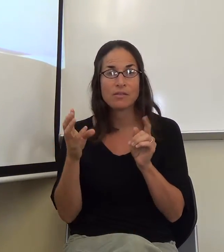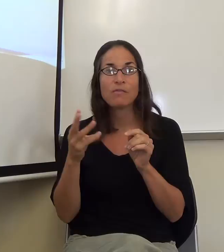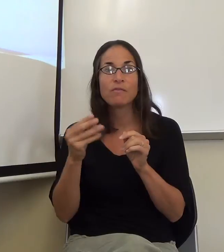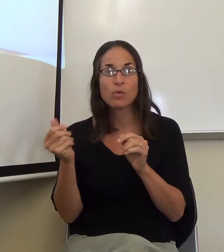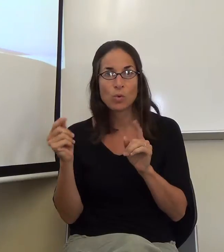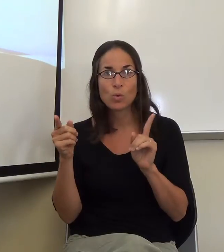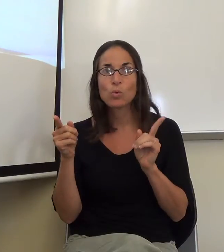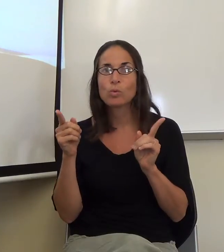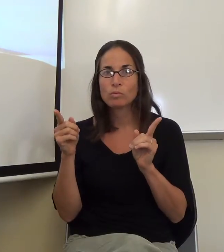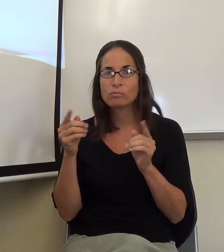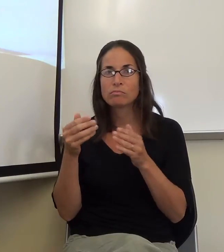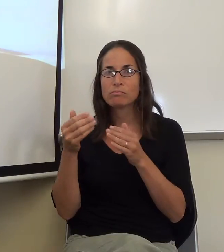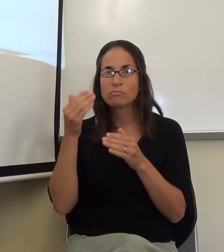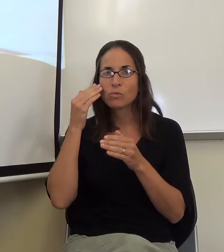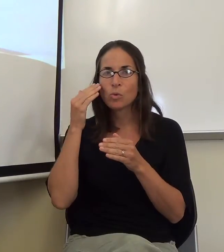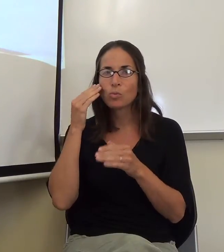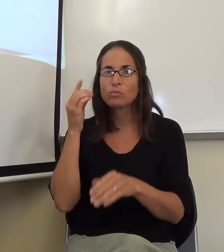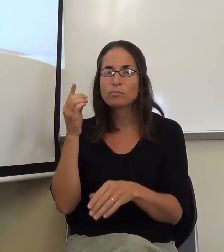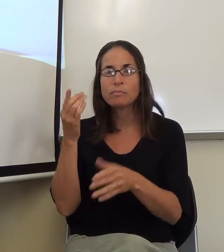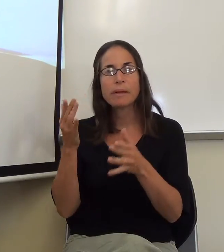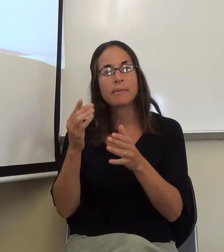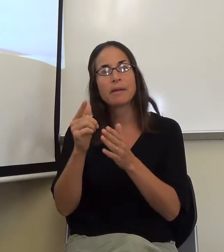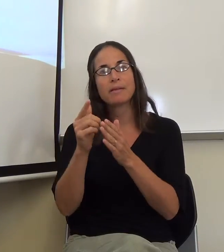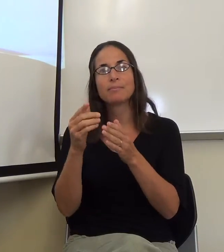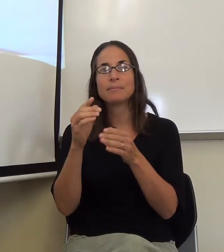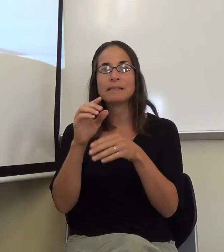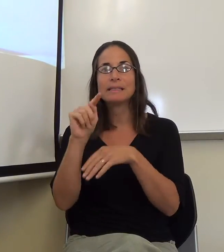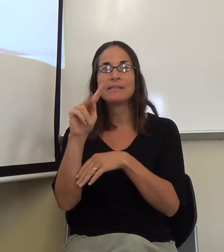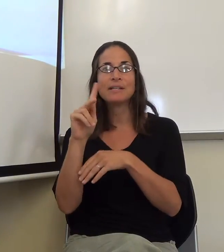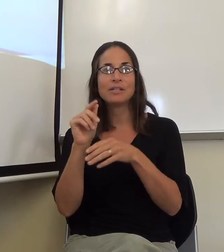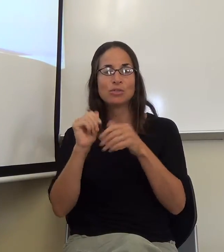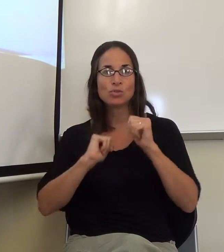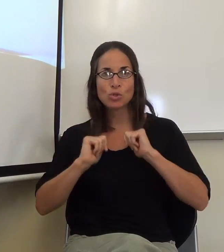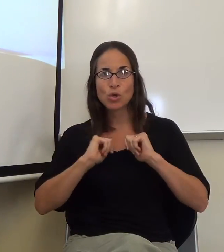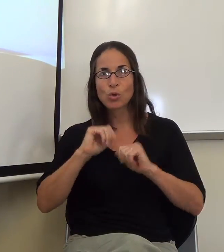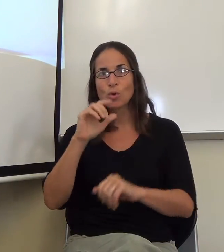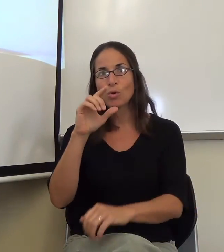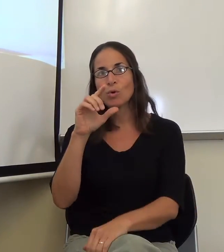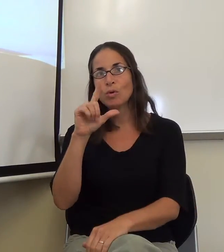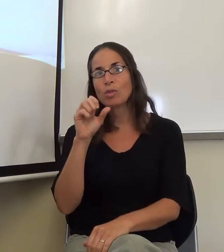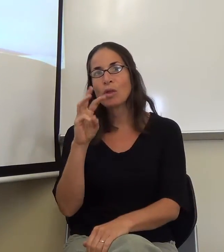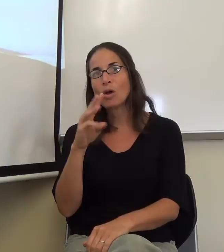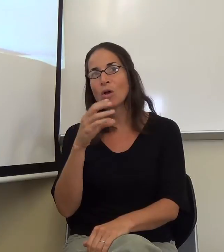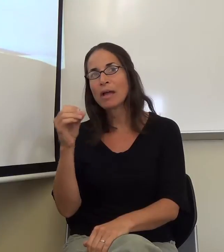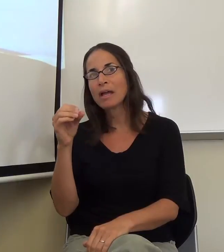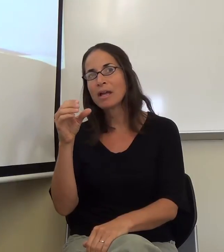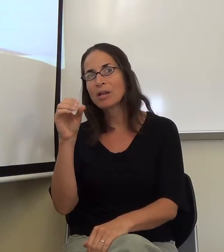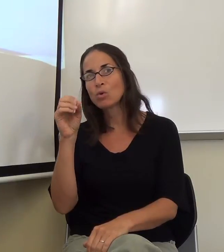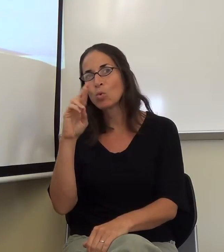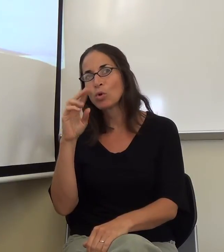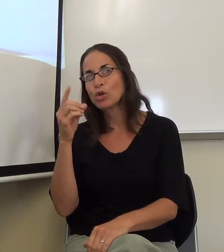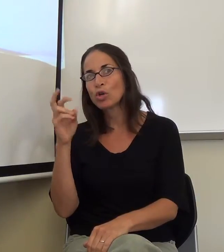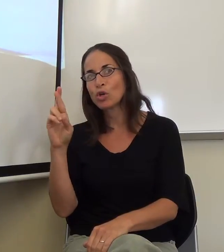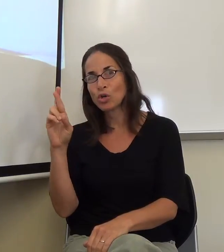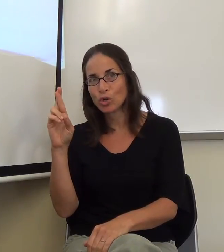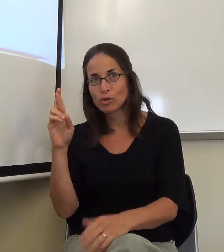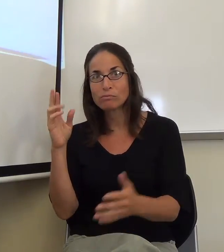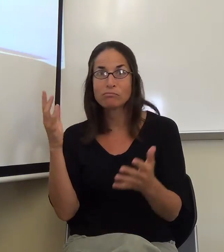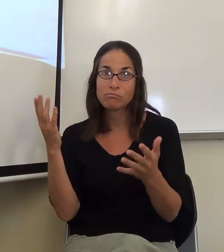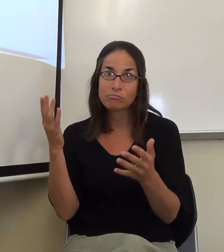from watching Law and Order, some of us have personal prior knowledge of it, okay? So what does this mean? Well, I've